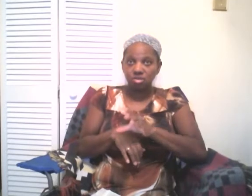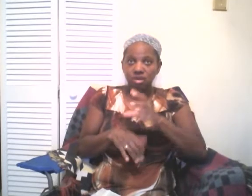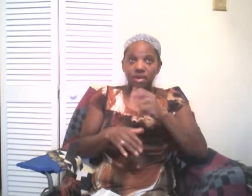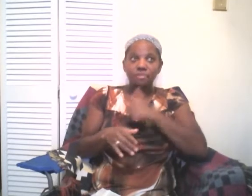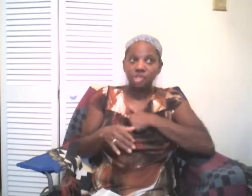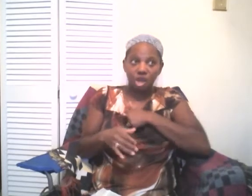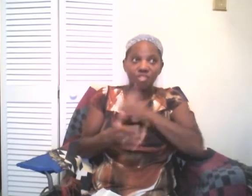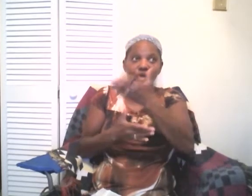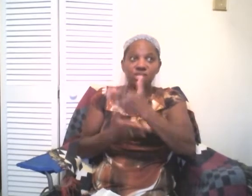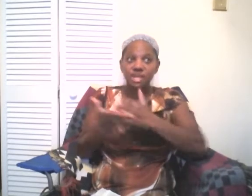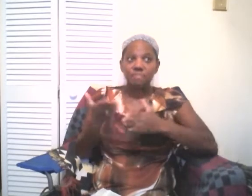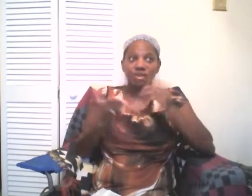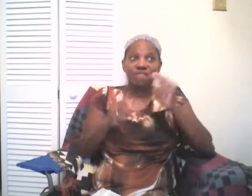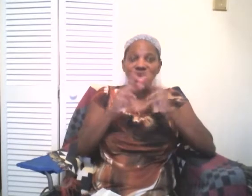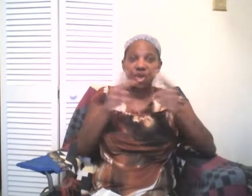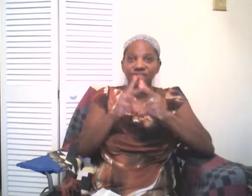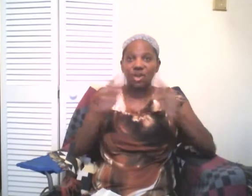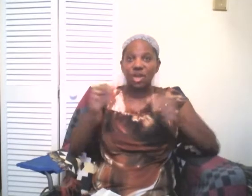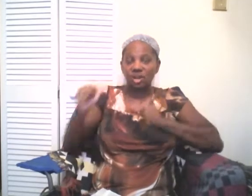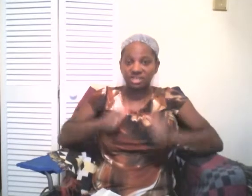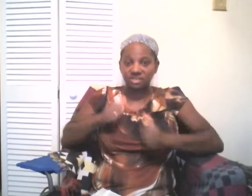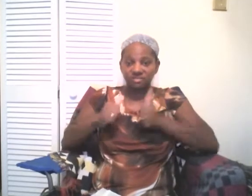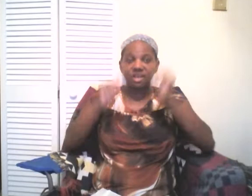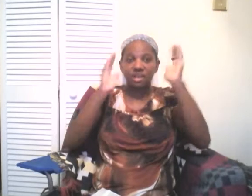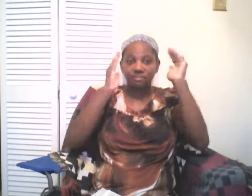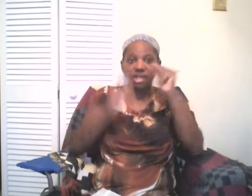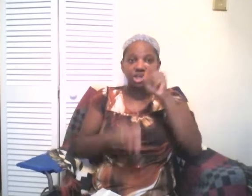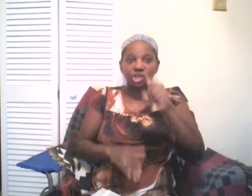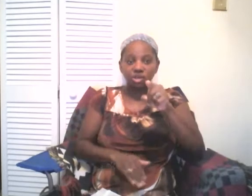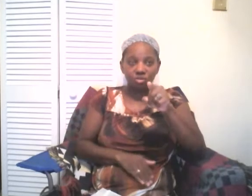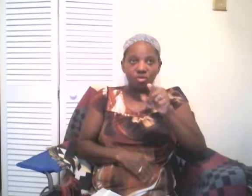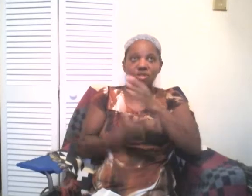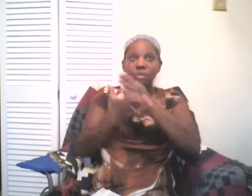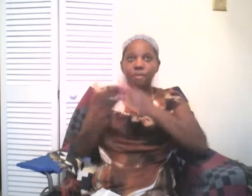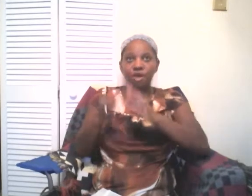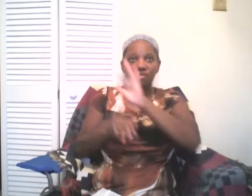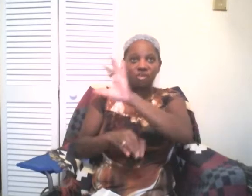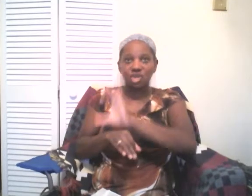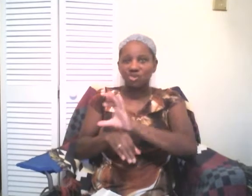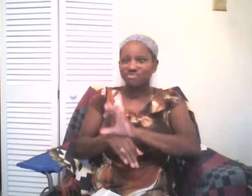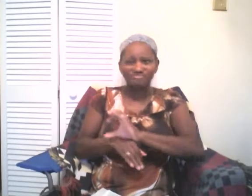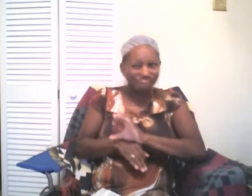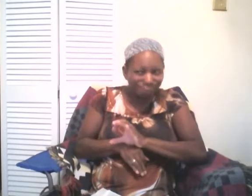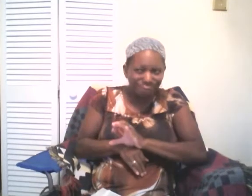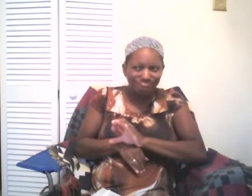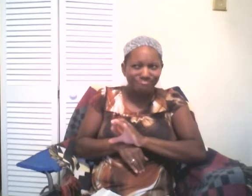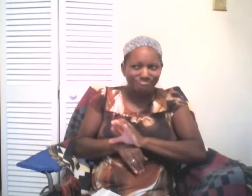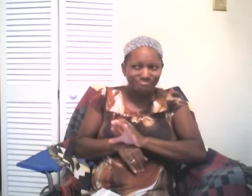And I'm sorry, there are some that are very, very aggressive, expecting you to be part of their church.